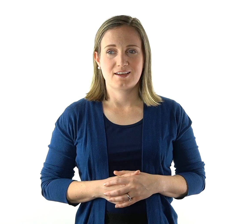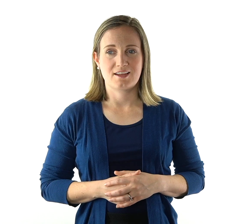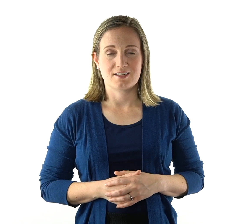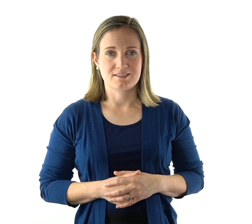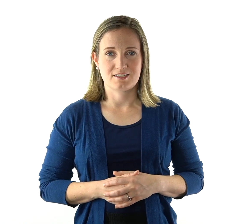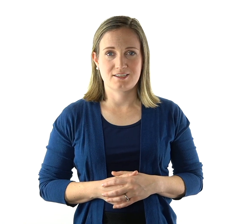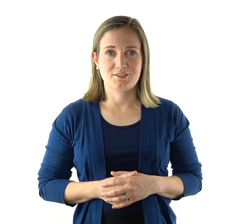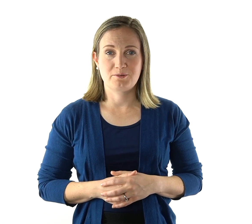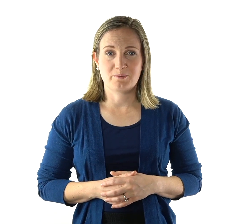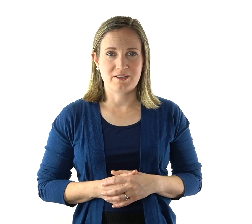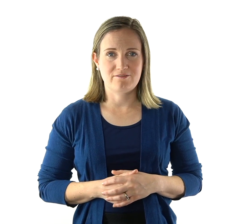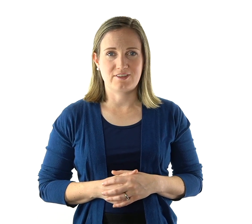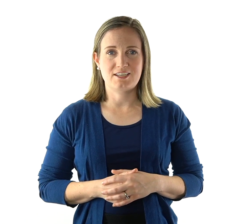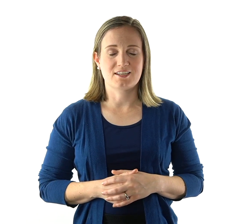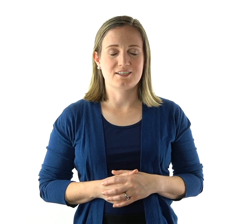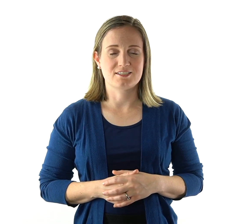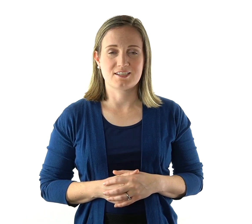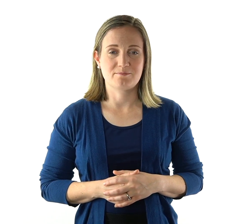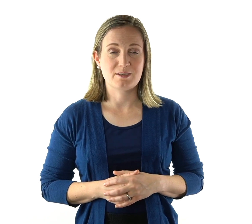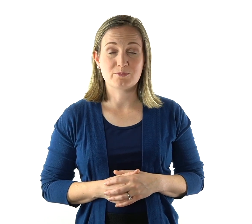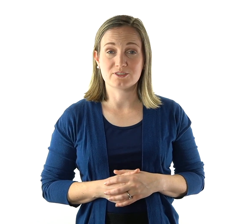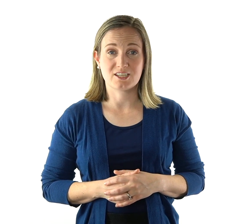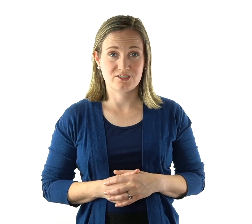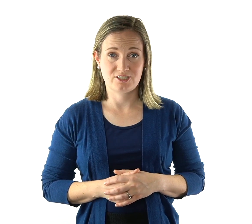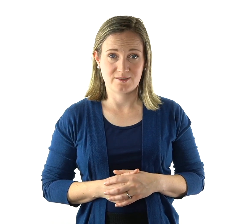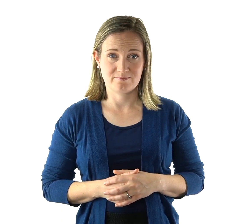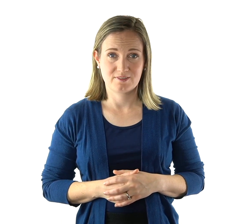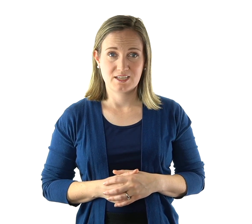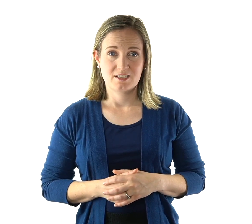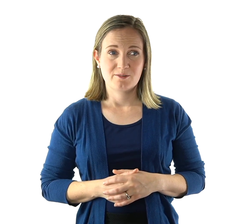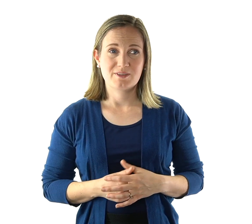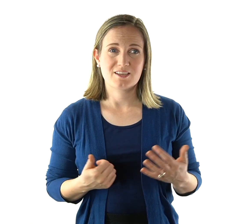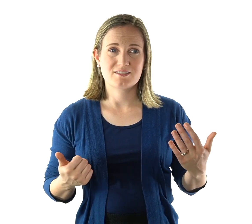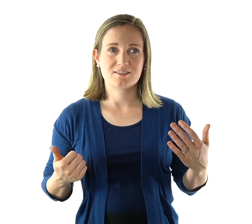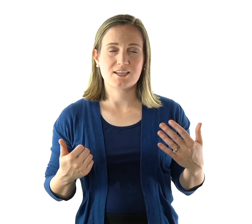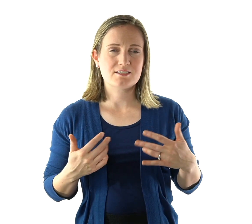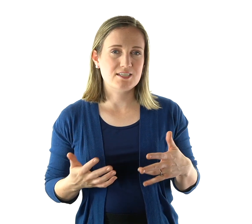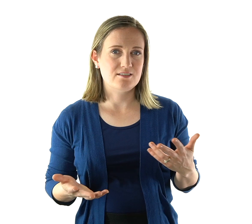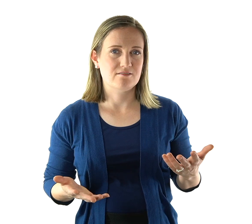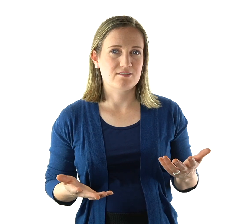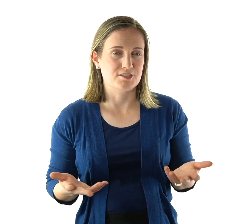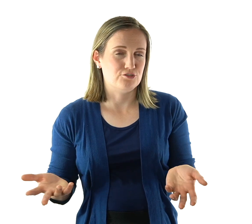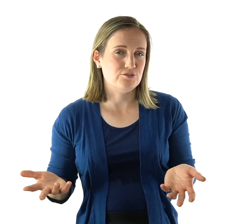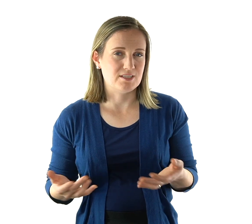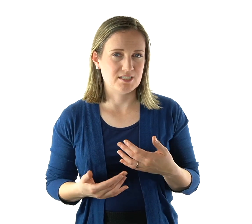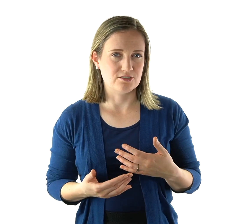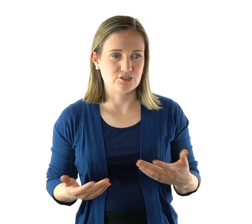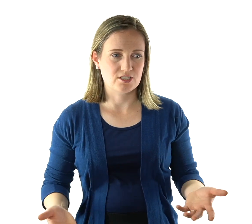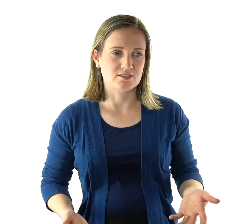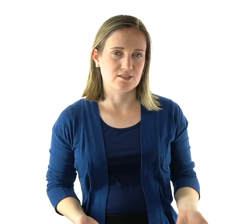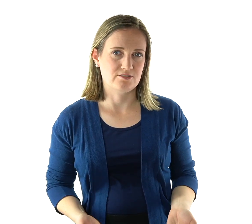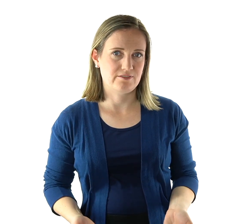And I decided to omit feet, and I just said people touched him. Because they didn't. It's true, they didn't just touch his